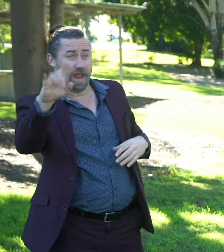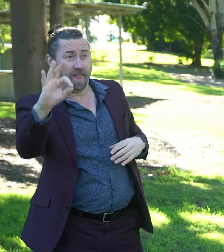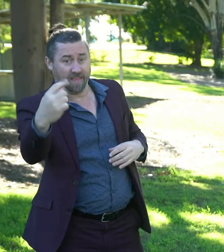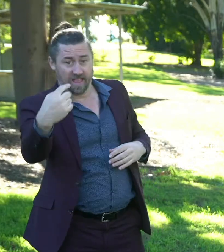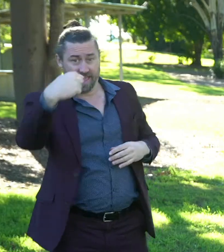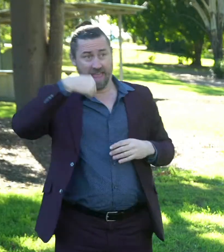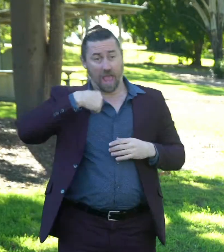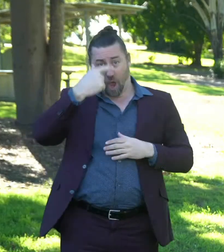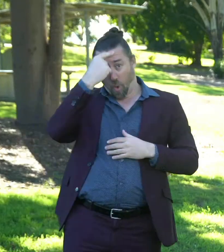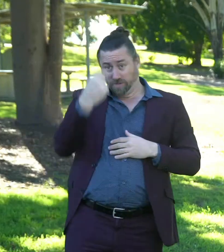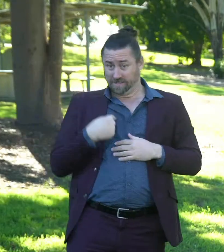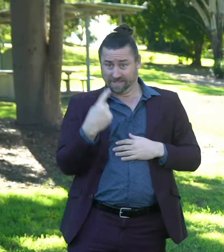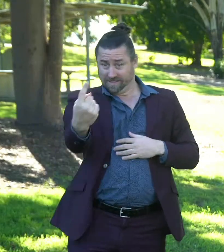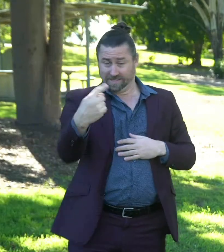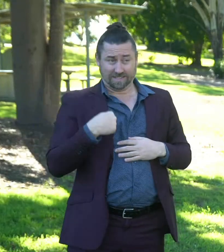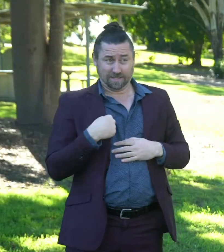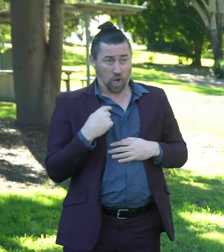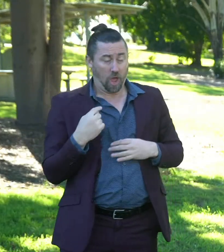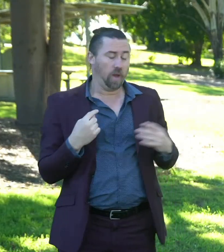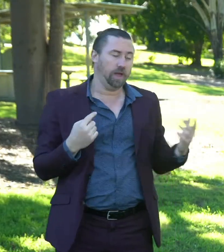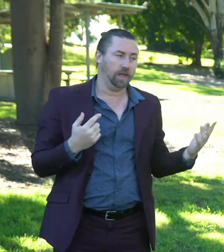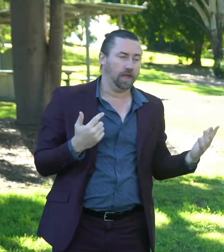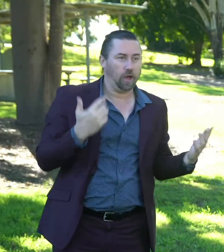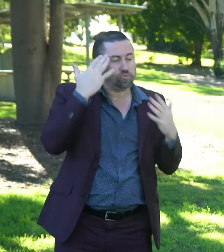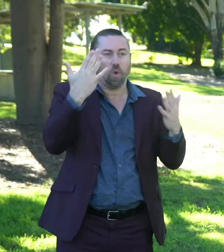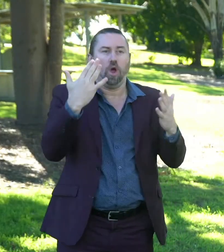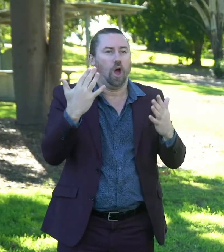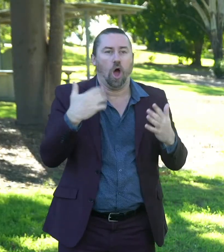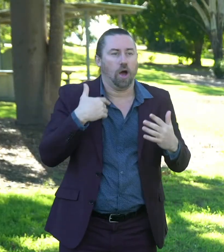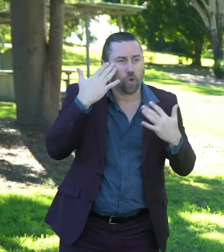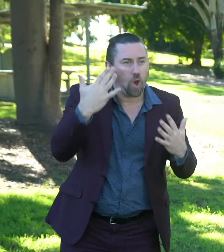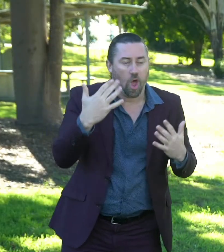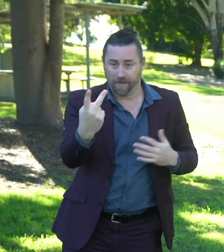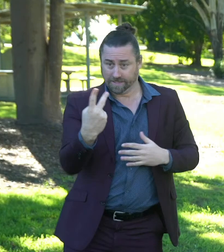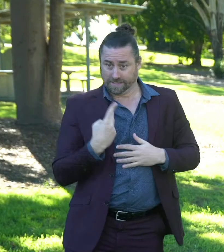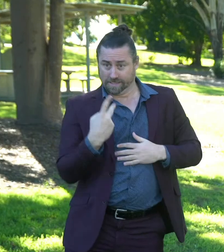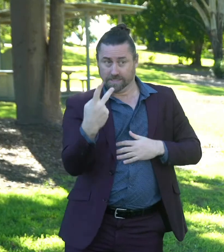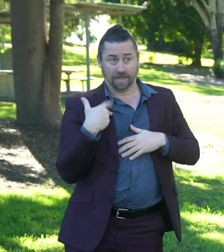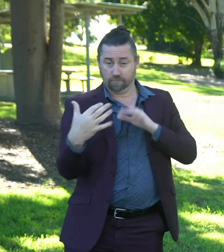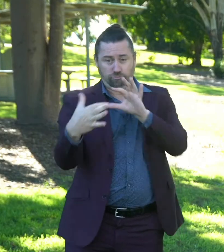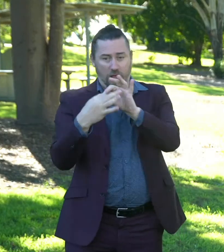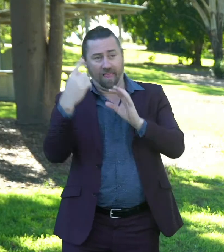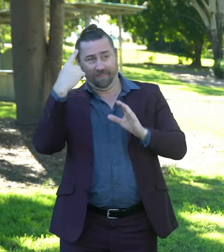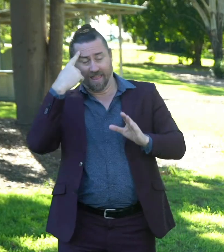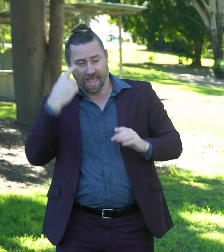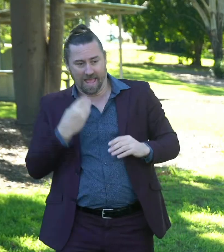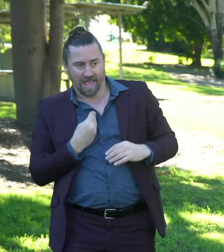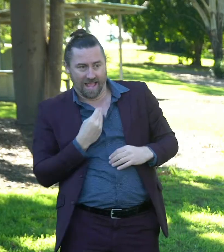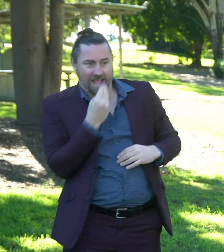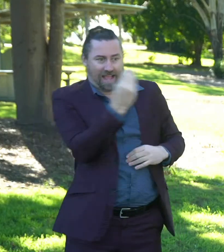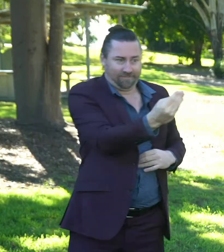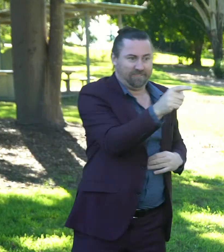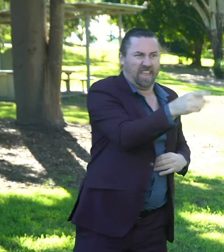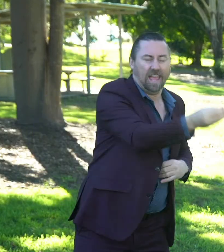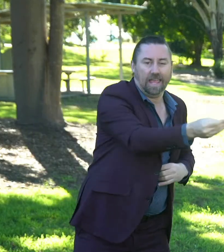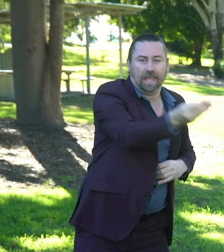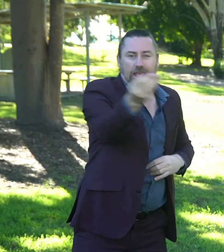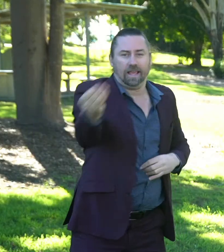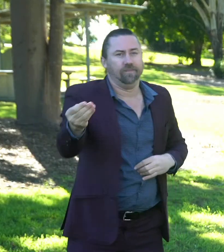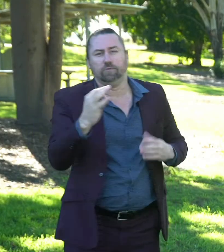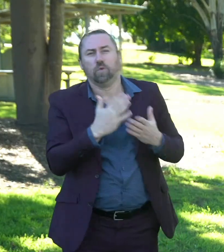with the flight attendant? No. Well, it's too early. Sorry, it's too early to say. They're a very